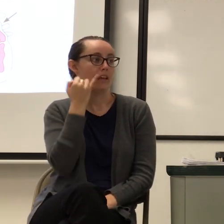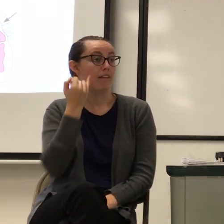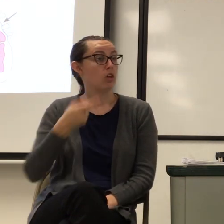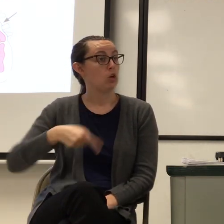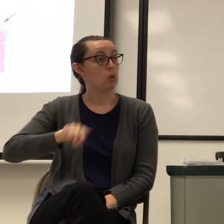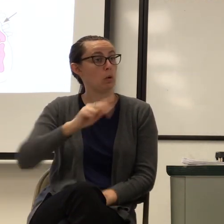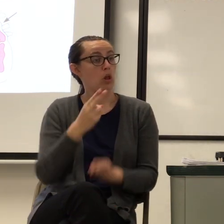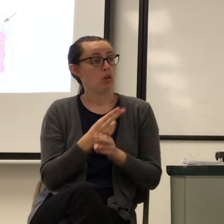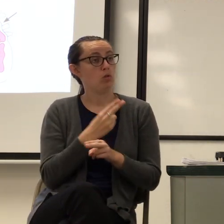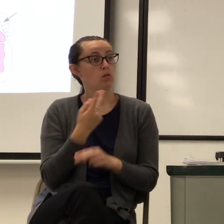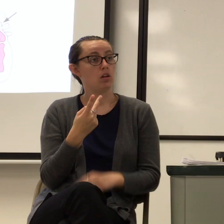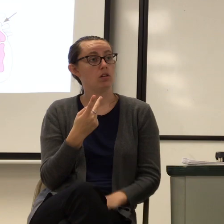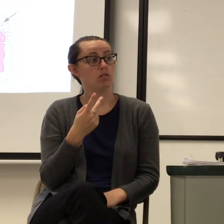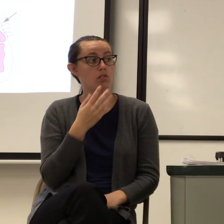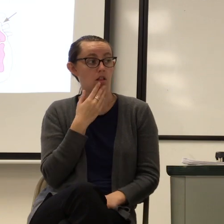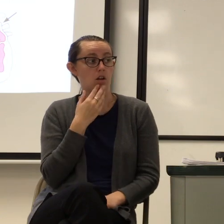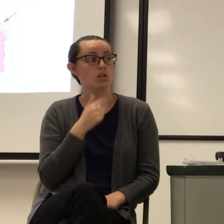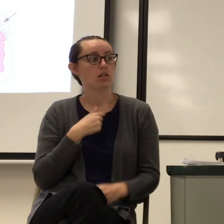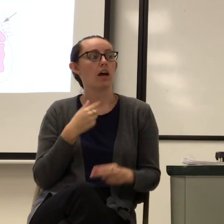purple, red, orange, green.